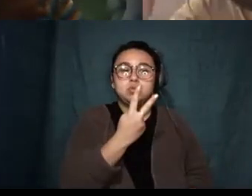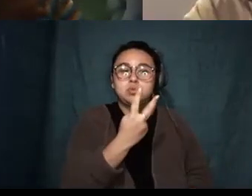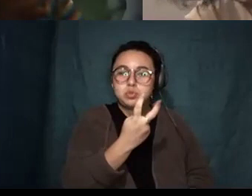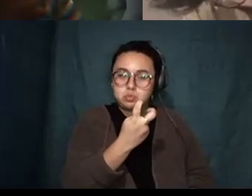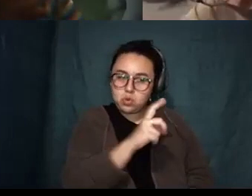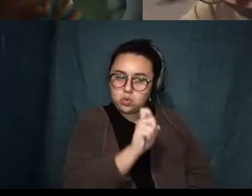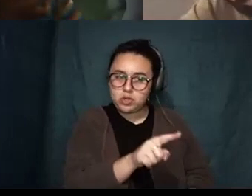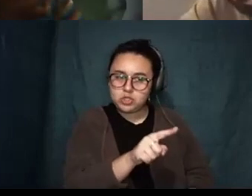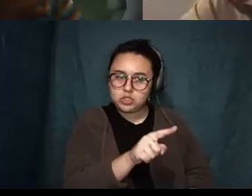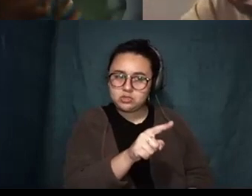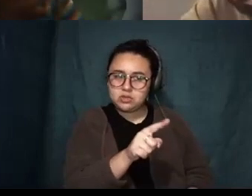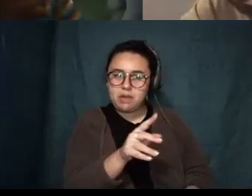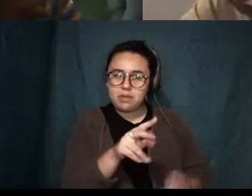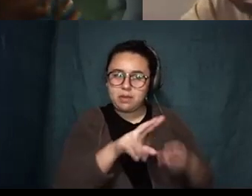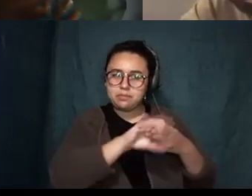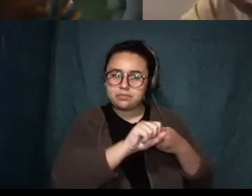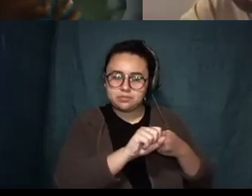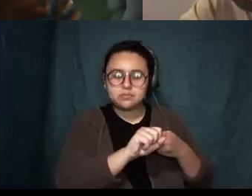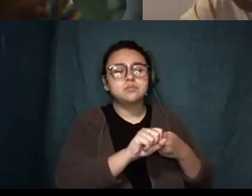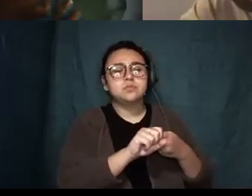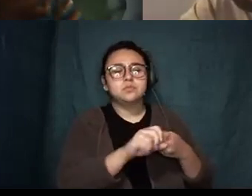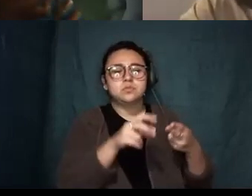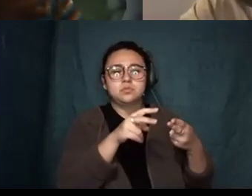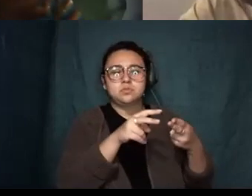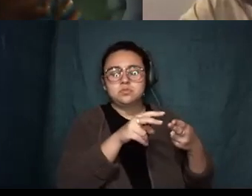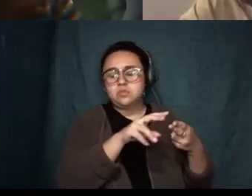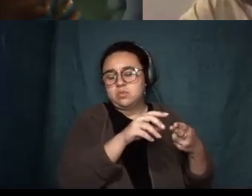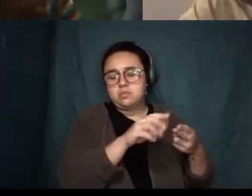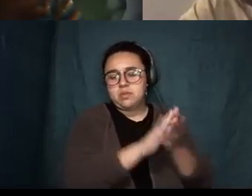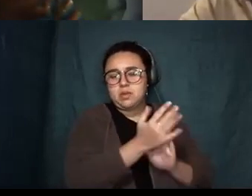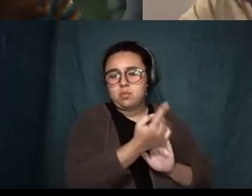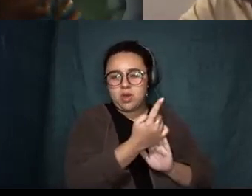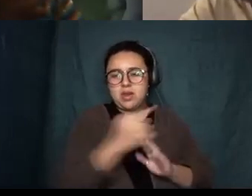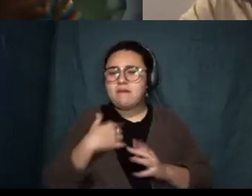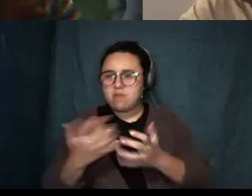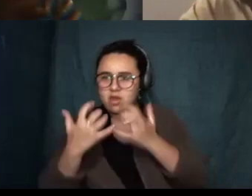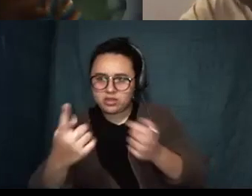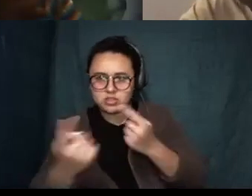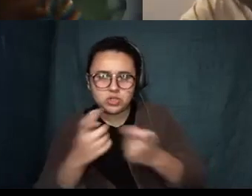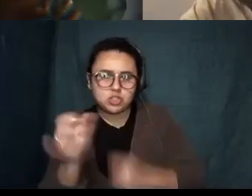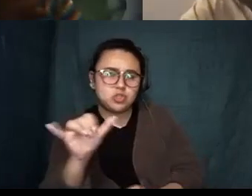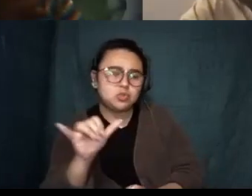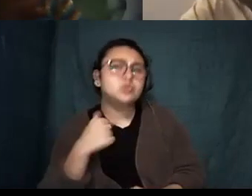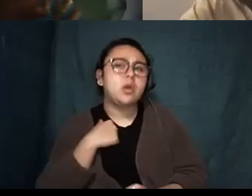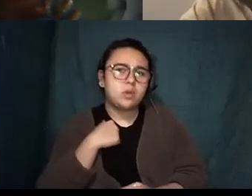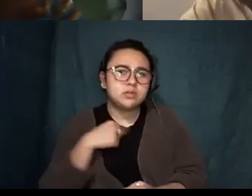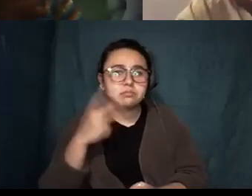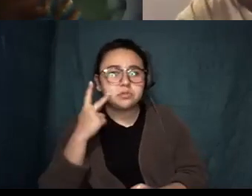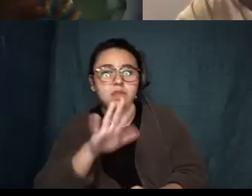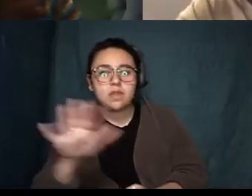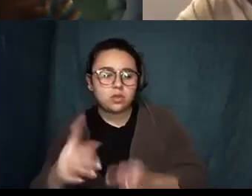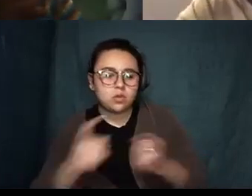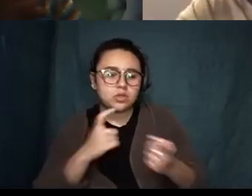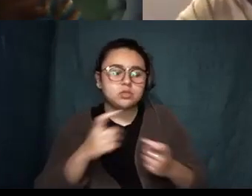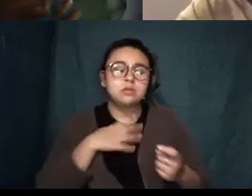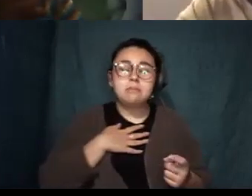of roll them into one because we have a few questions now from the audience and I want to get to those so um so my last